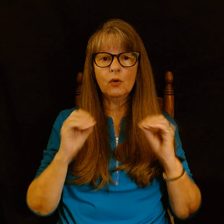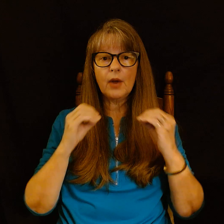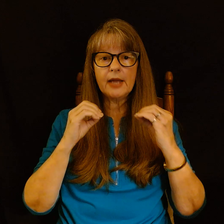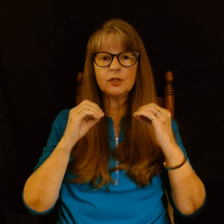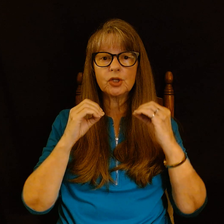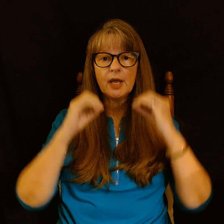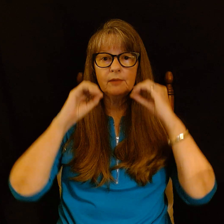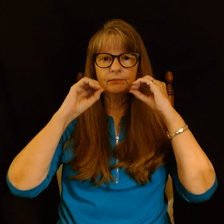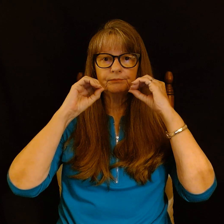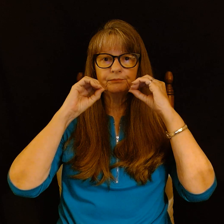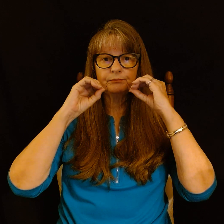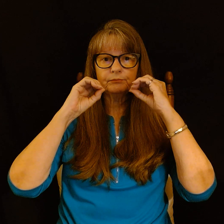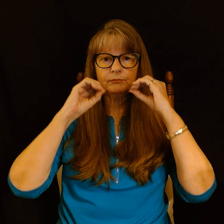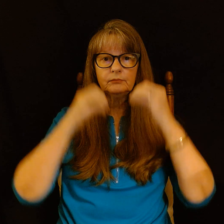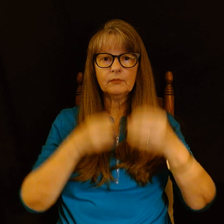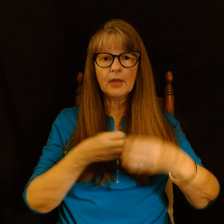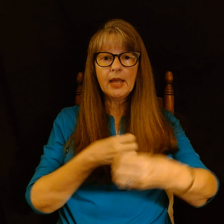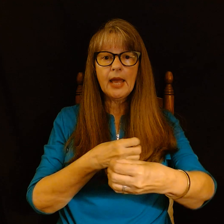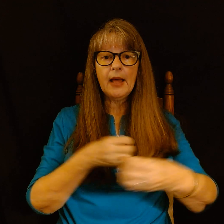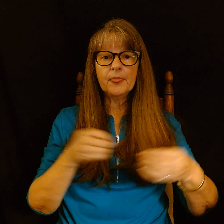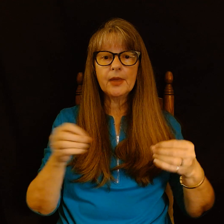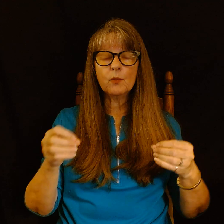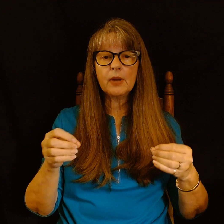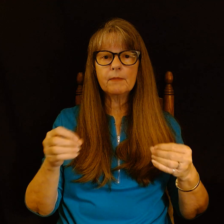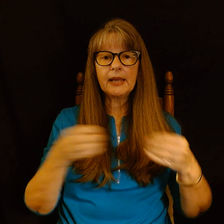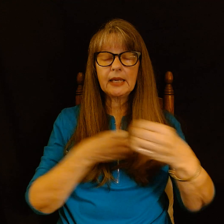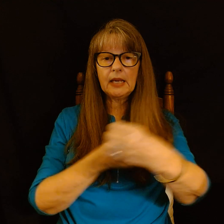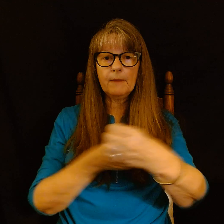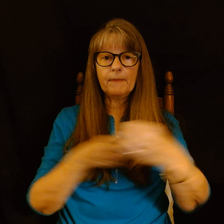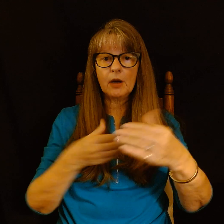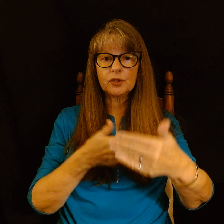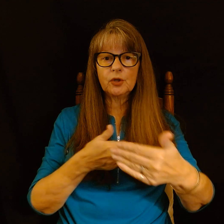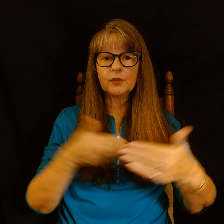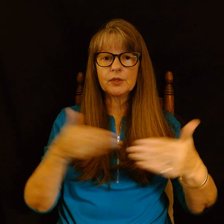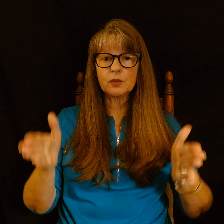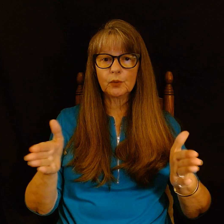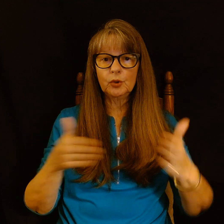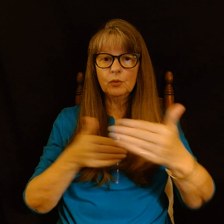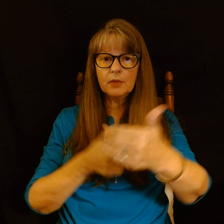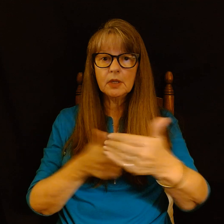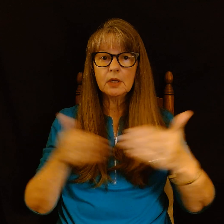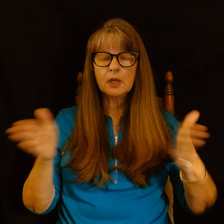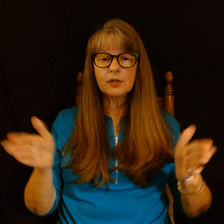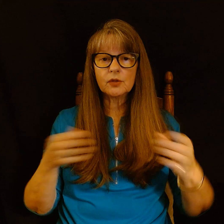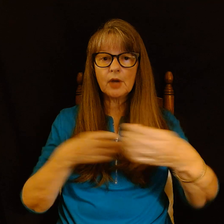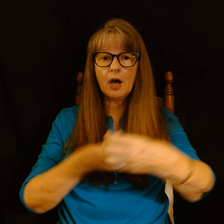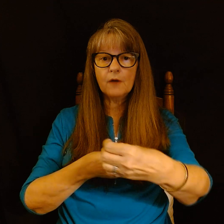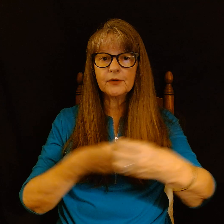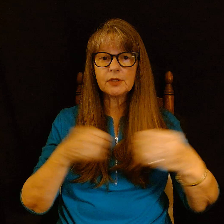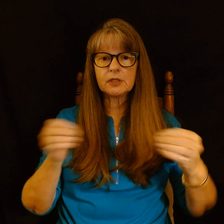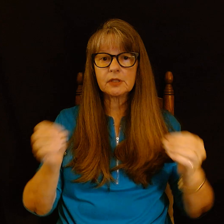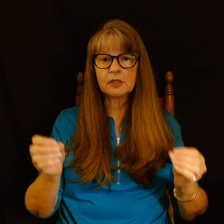hand shape, and then we make it in a box. This is a room, so the office is the